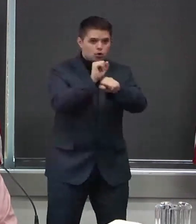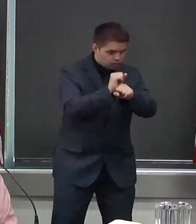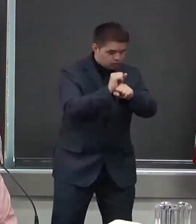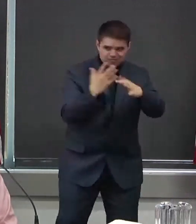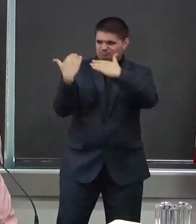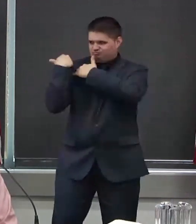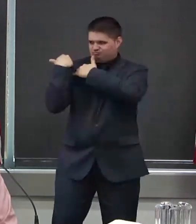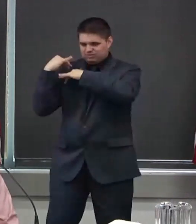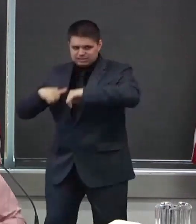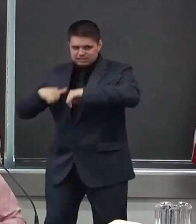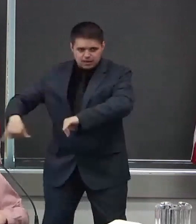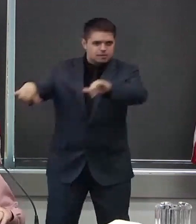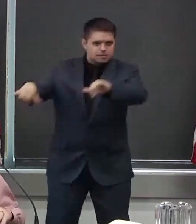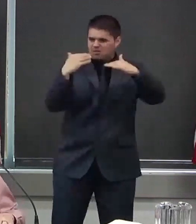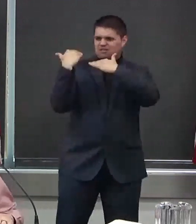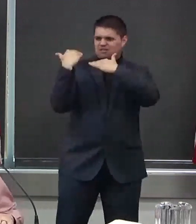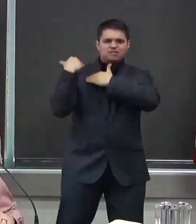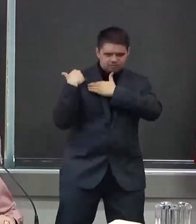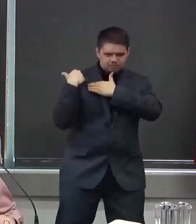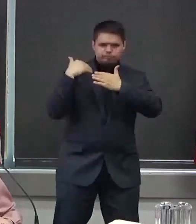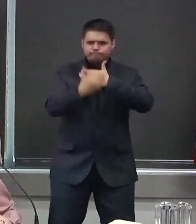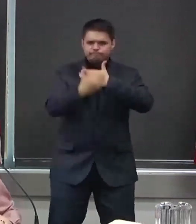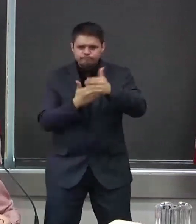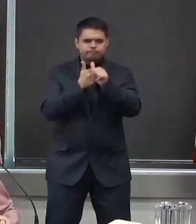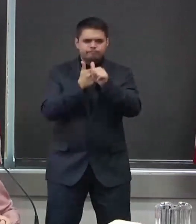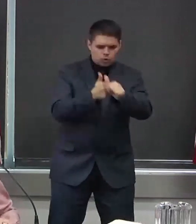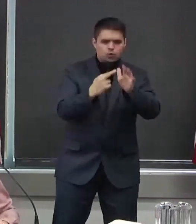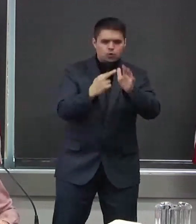of your families and communities. Thank you.